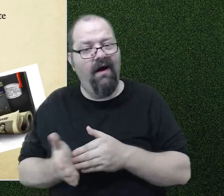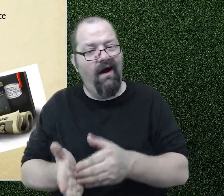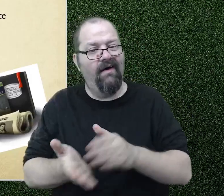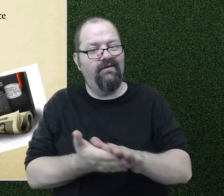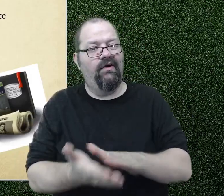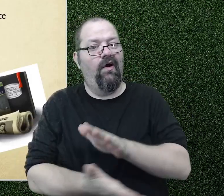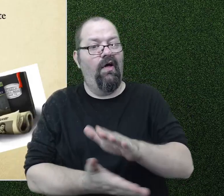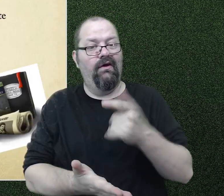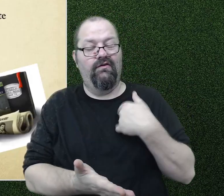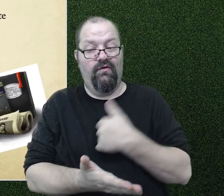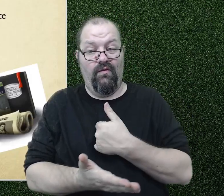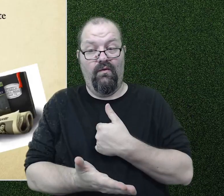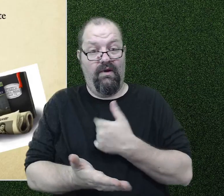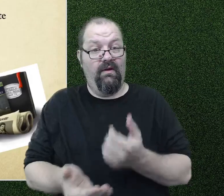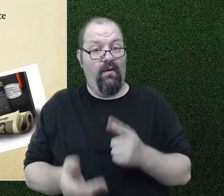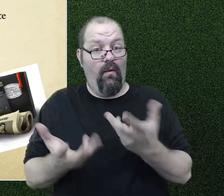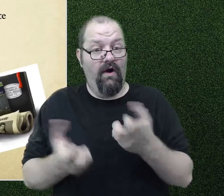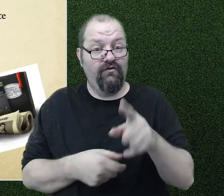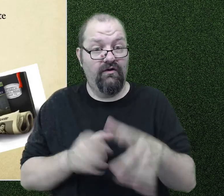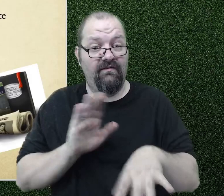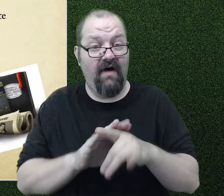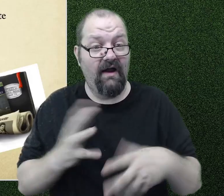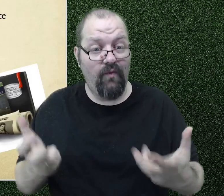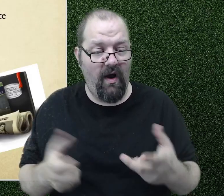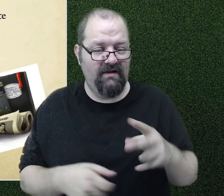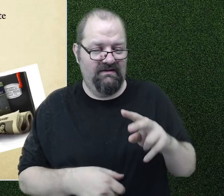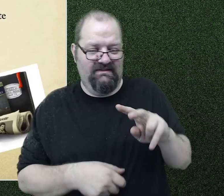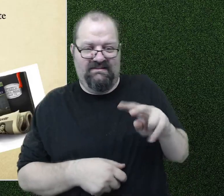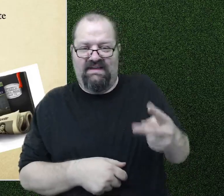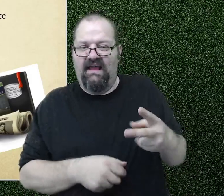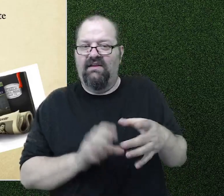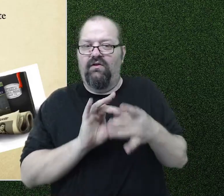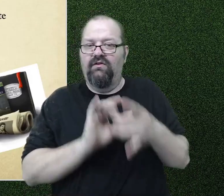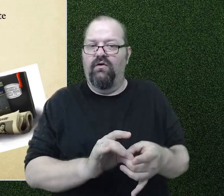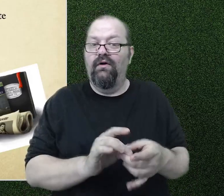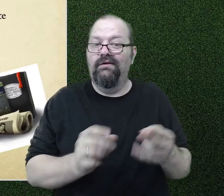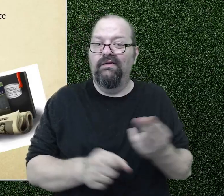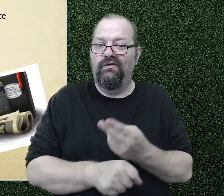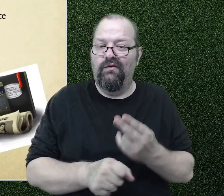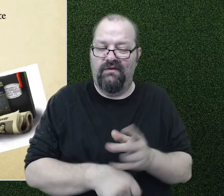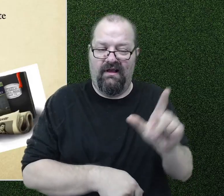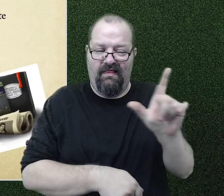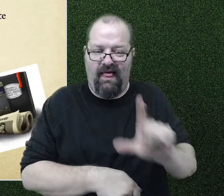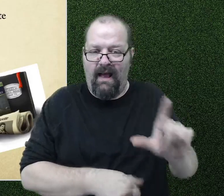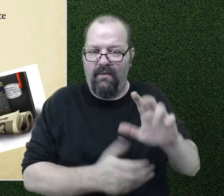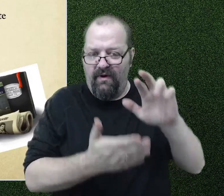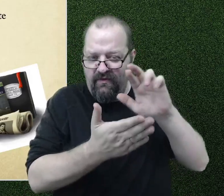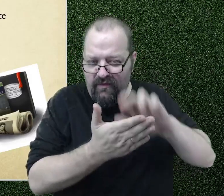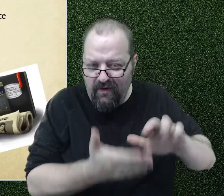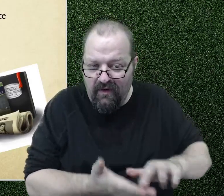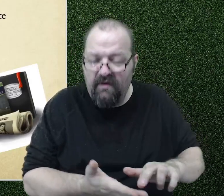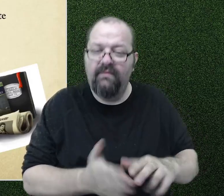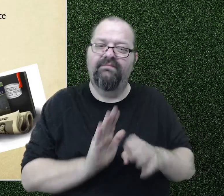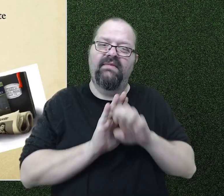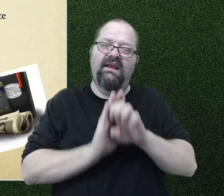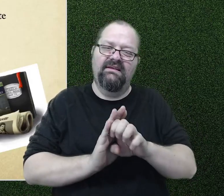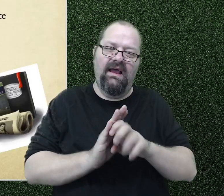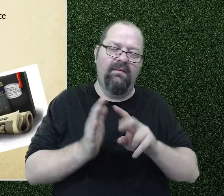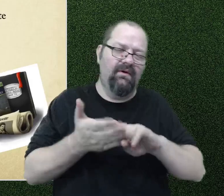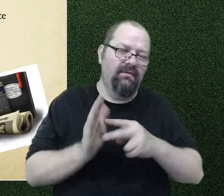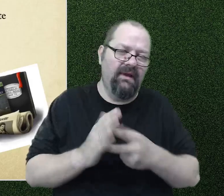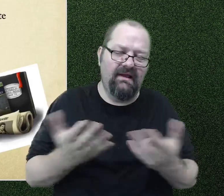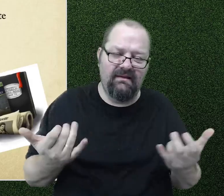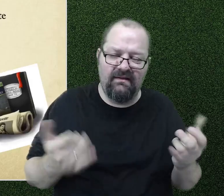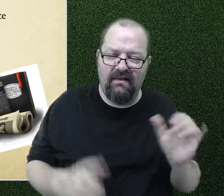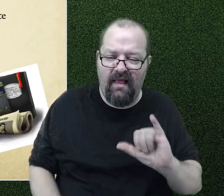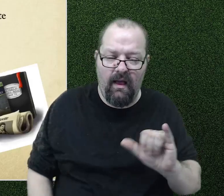find secondary sources for an assignment by doing research in the library. Examples of secondary sources might be